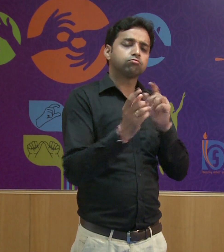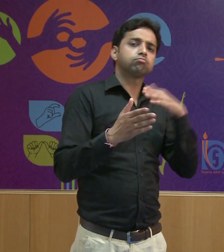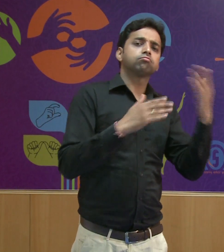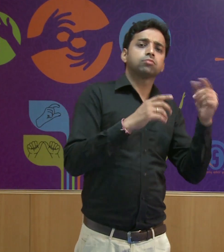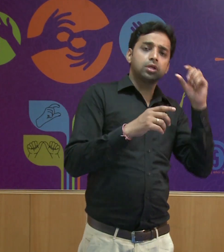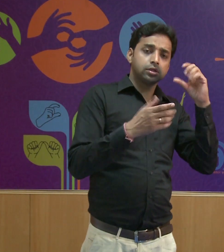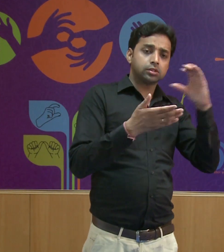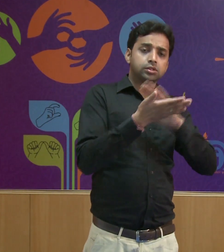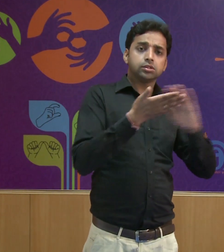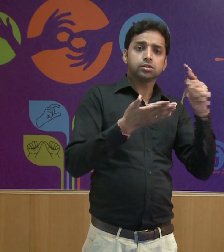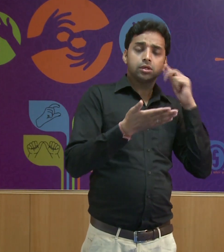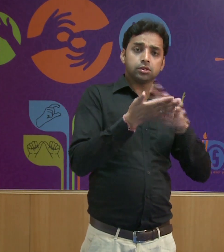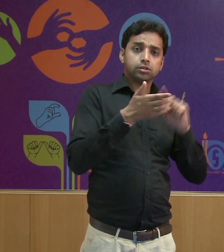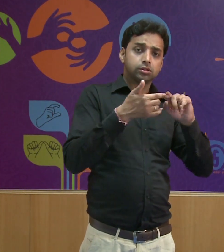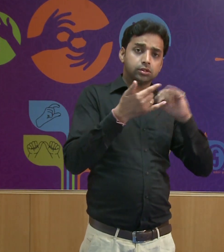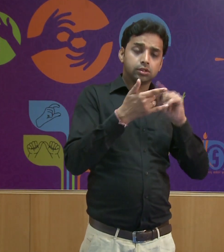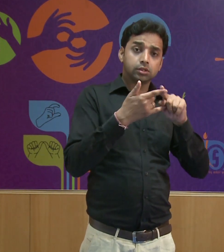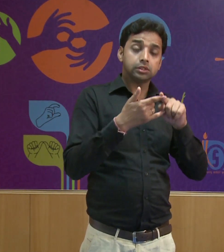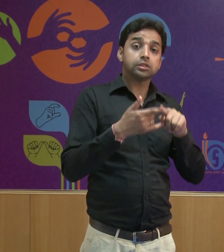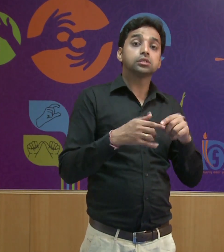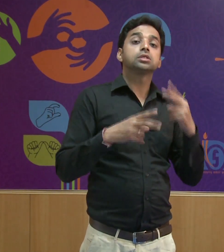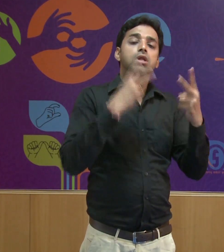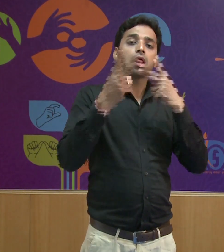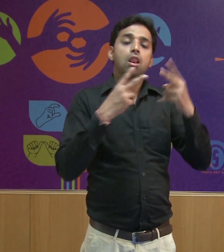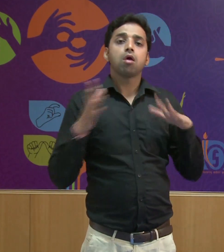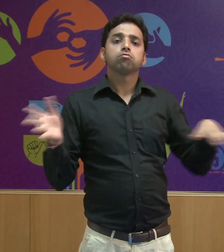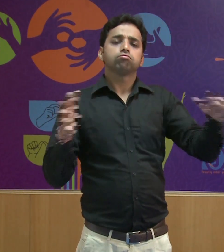the Indian culture spread all over China.